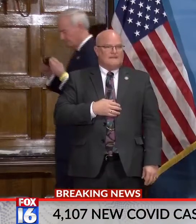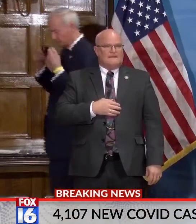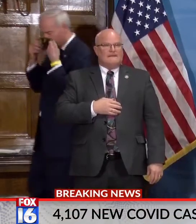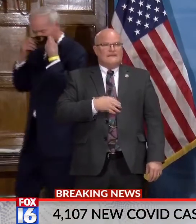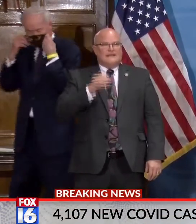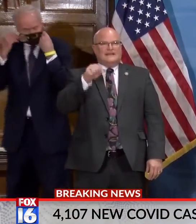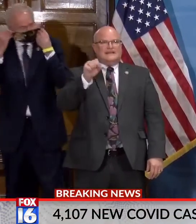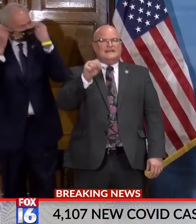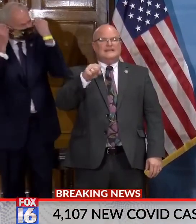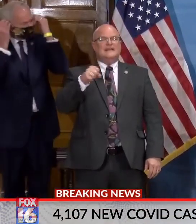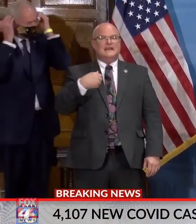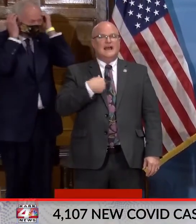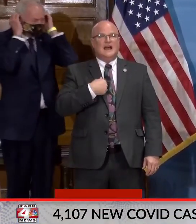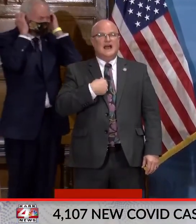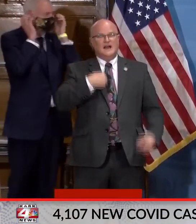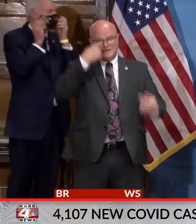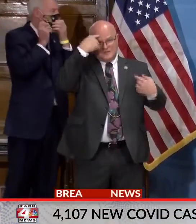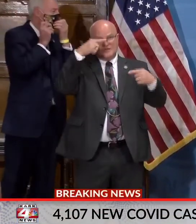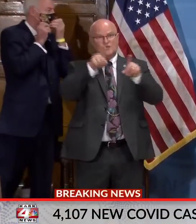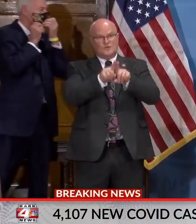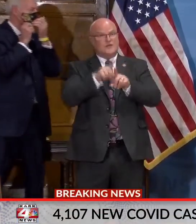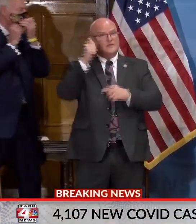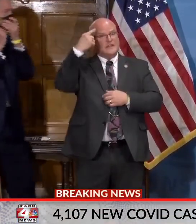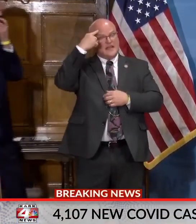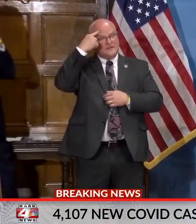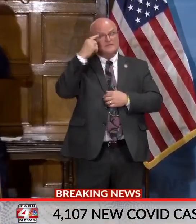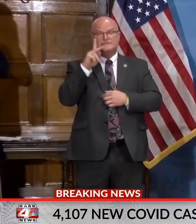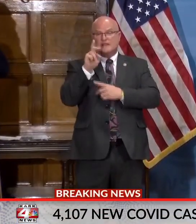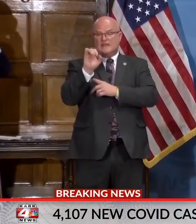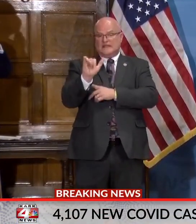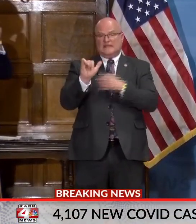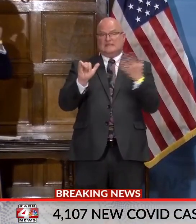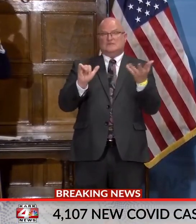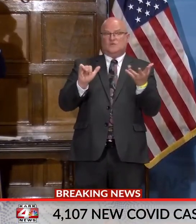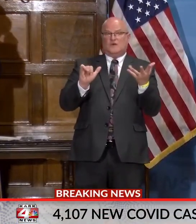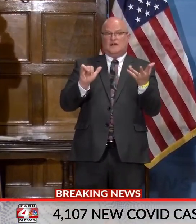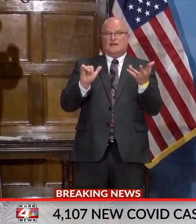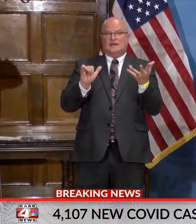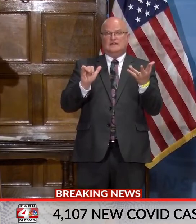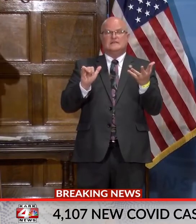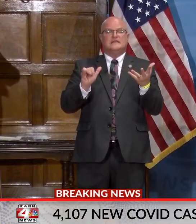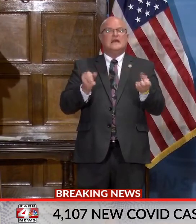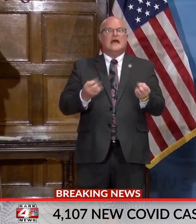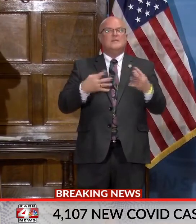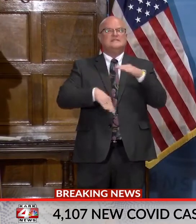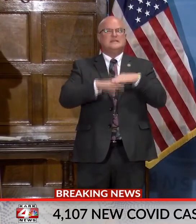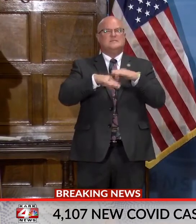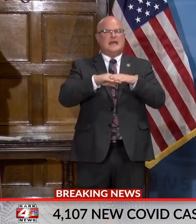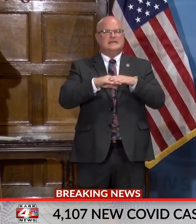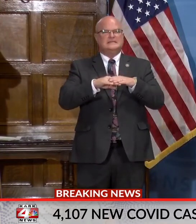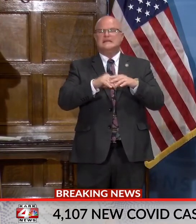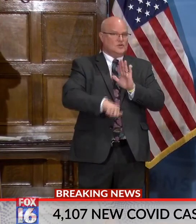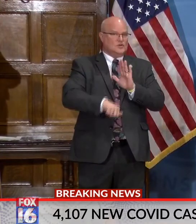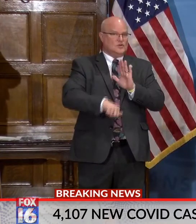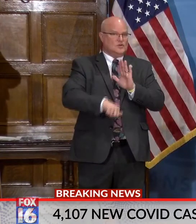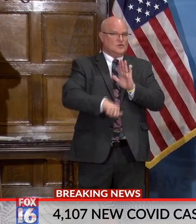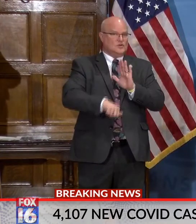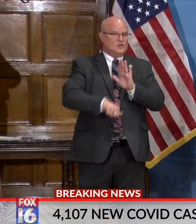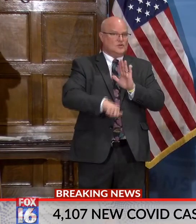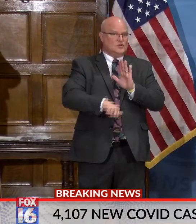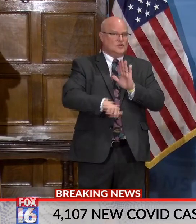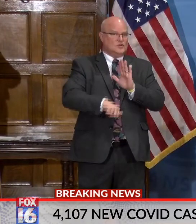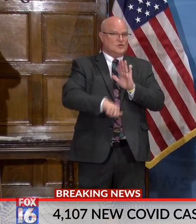Yeah, I would agree with Governor Hutchinson. The key is how much capacity that we have. It's not how we get there. We can